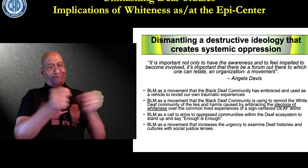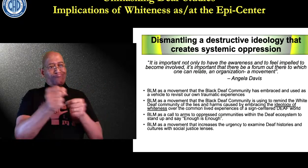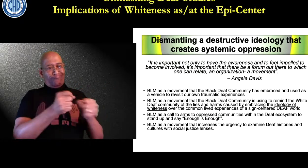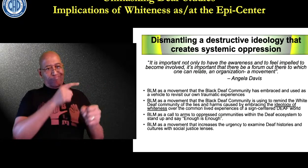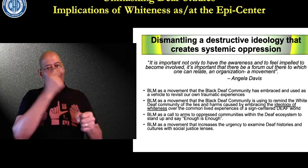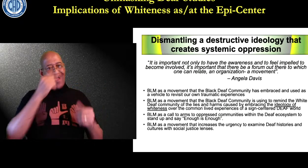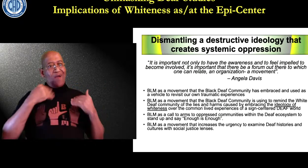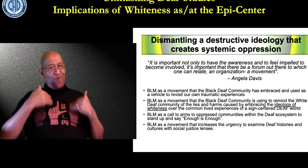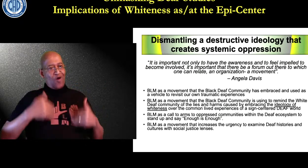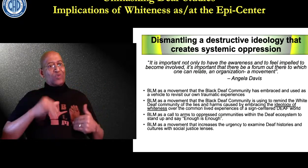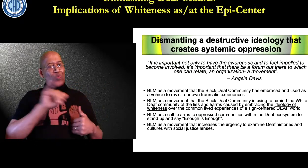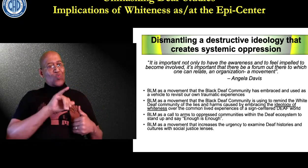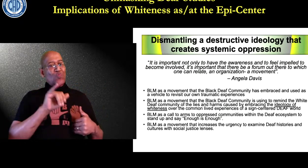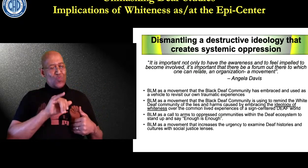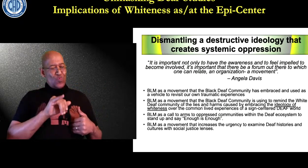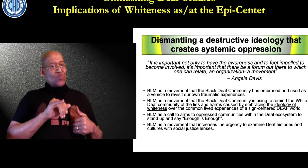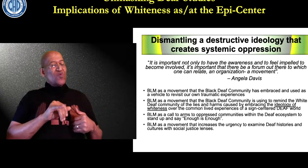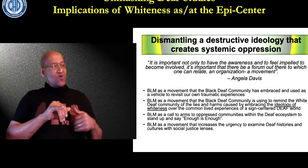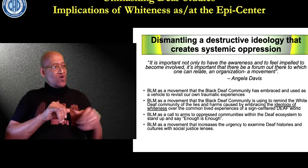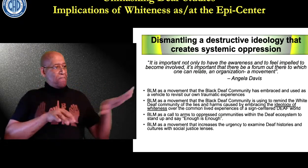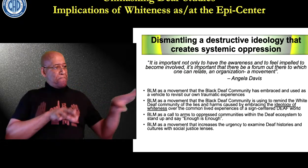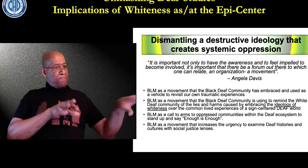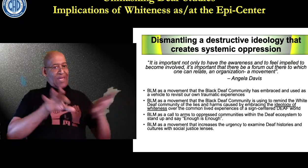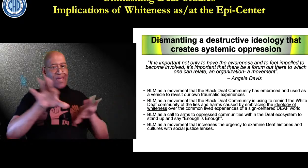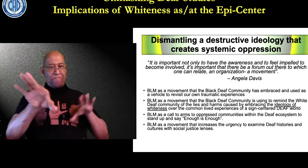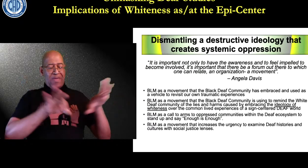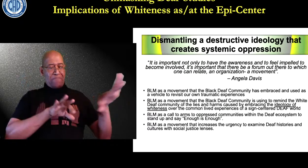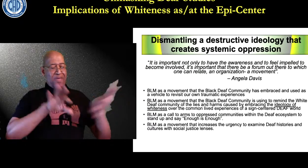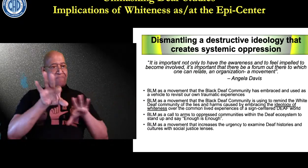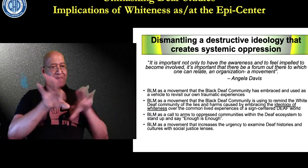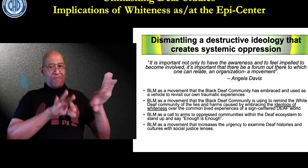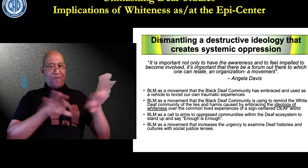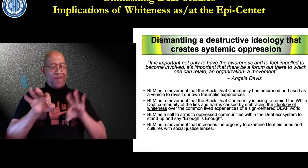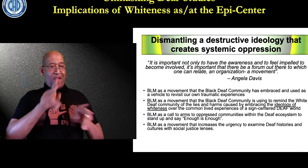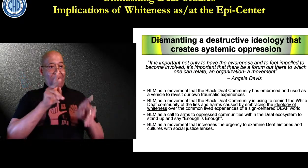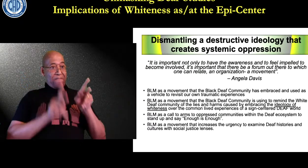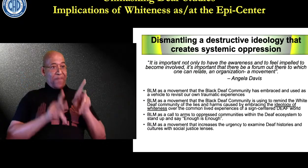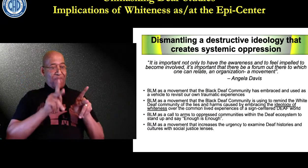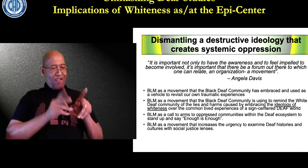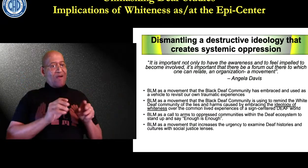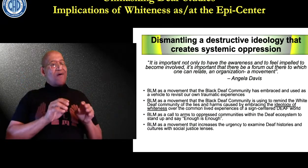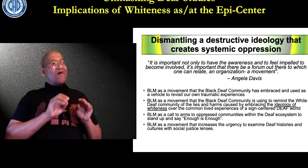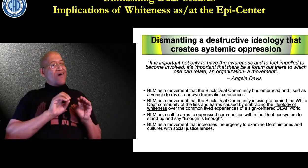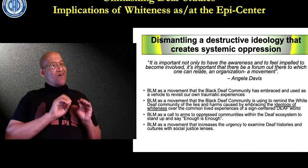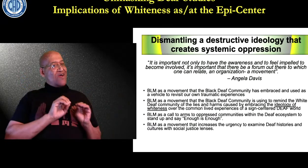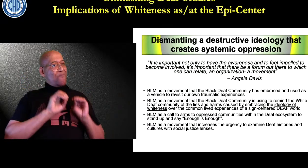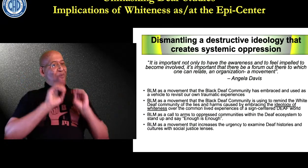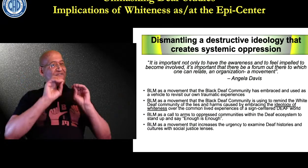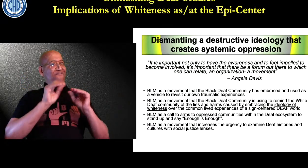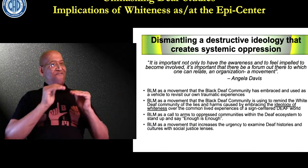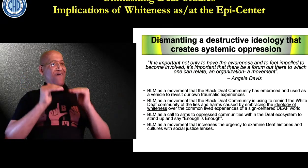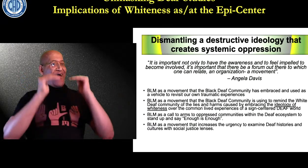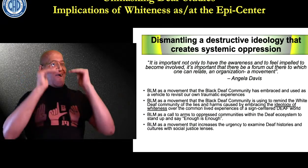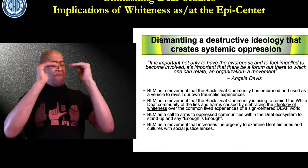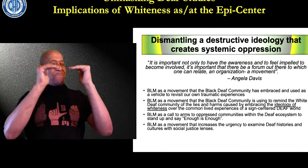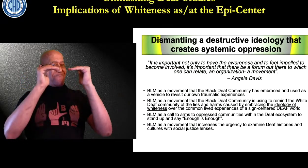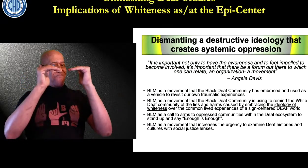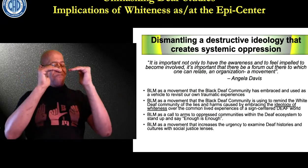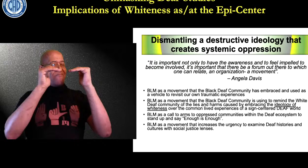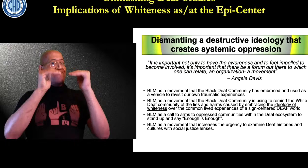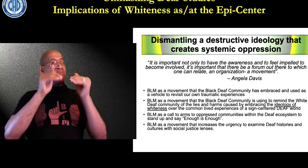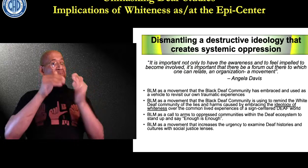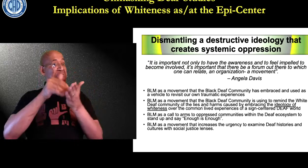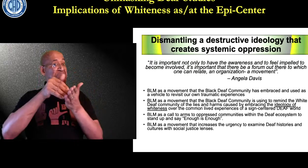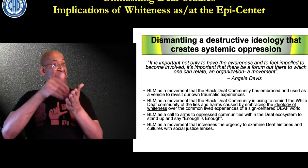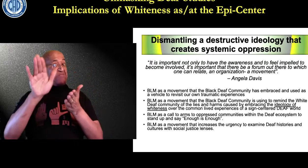And how they handled that was with the power that black persons have power as well.